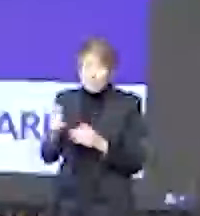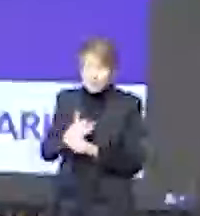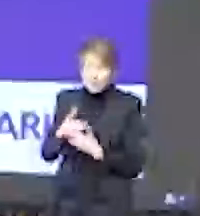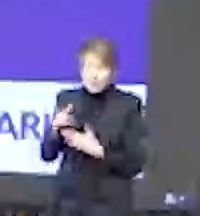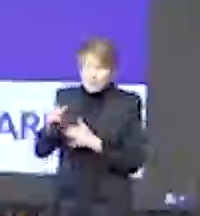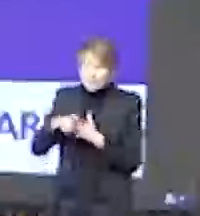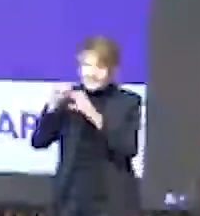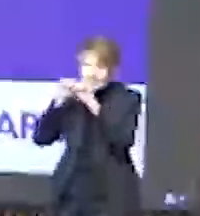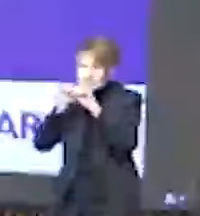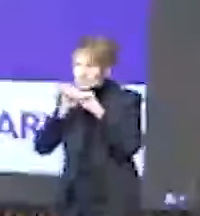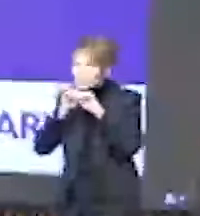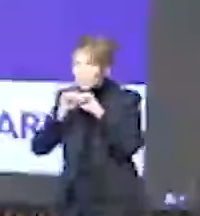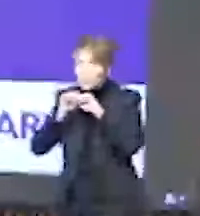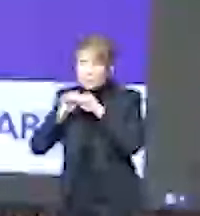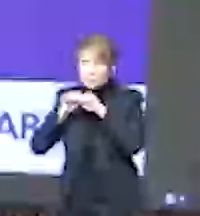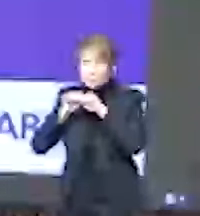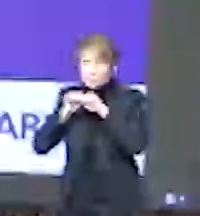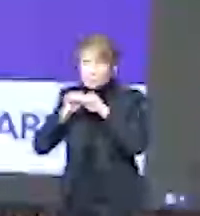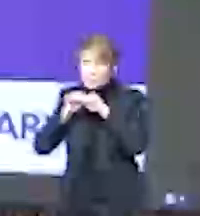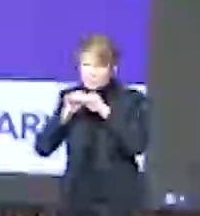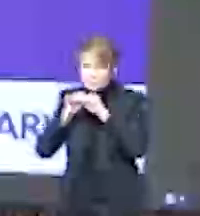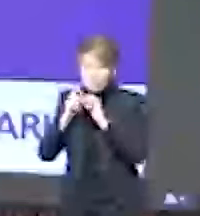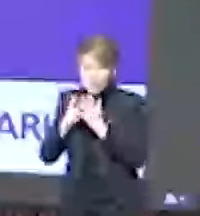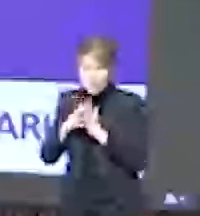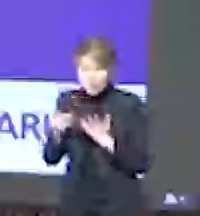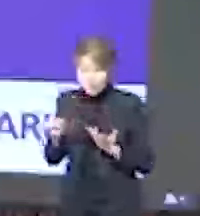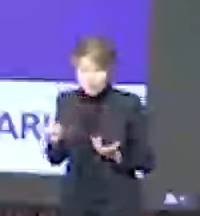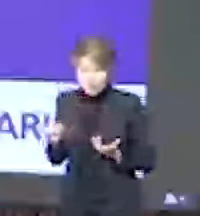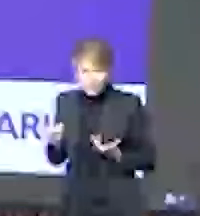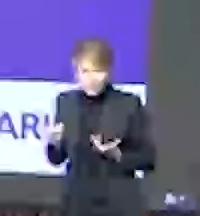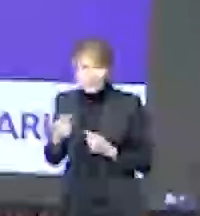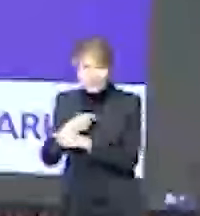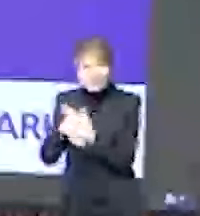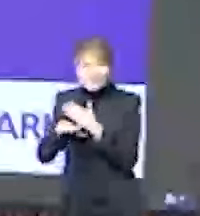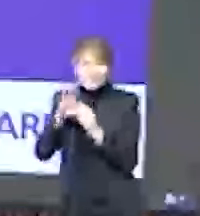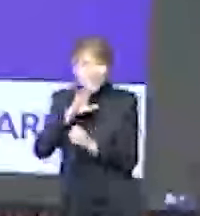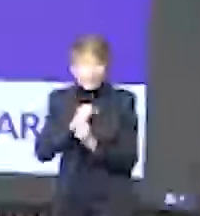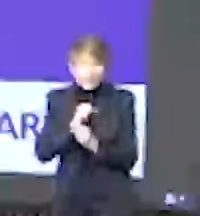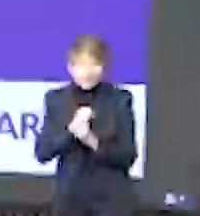going to do? In government, we are constantly running sort of